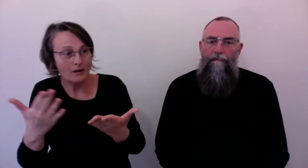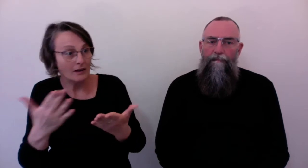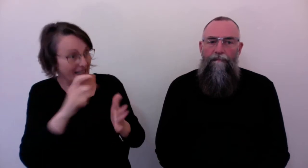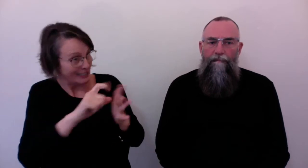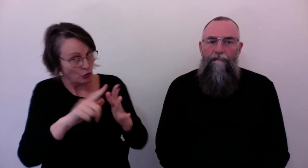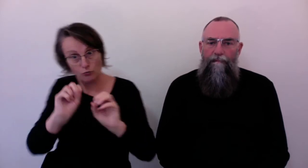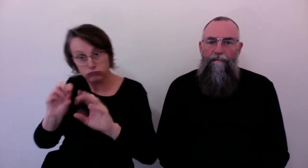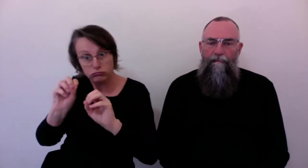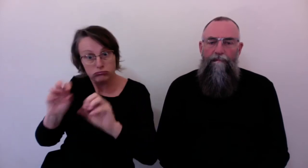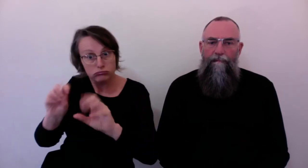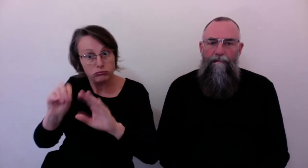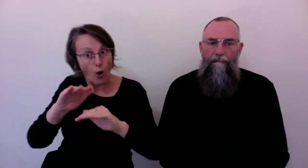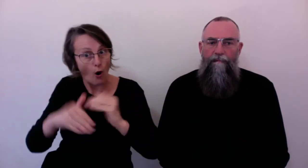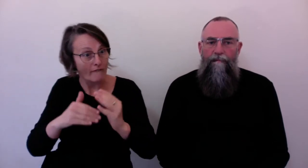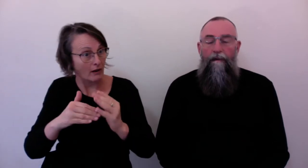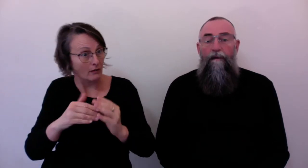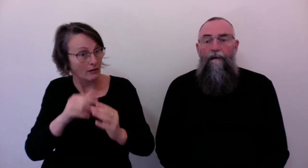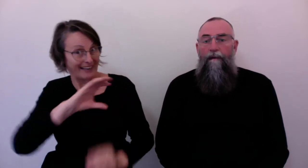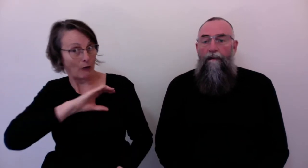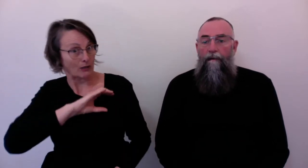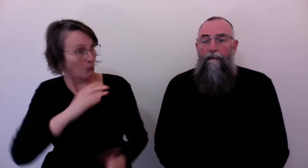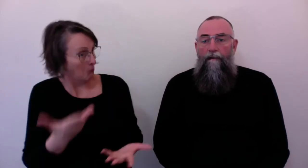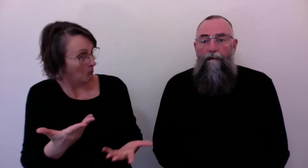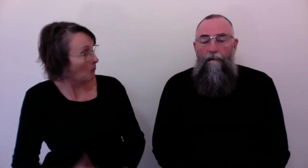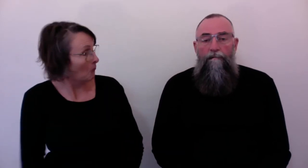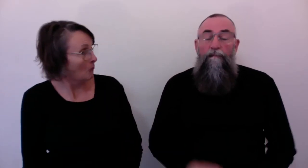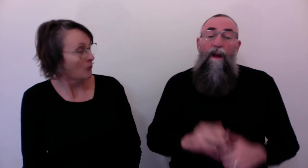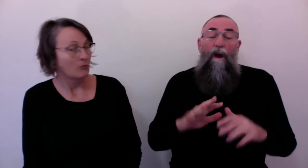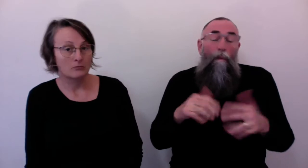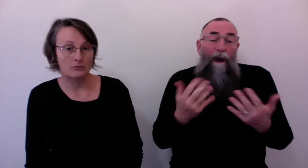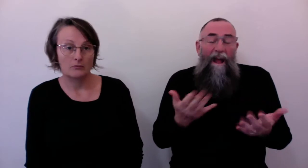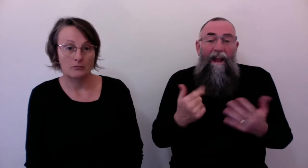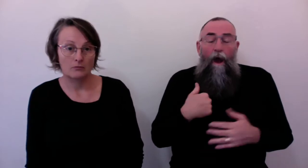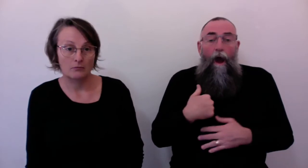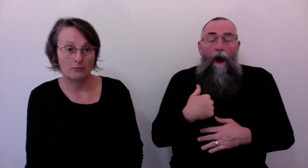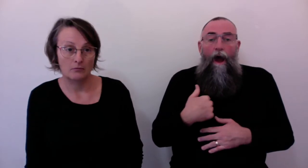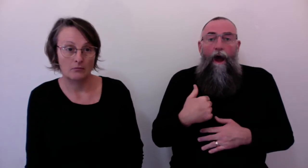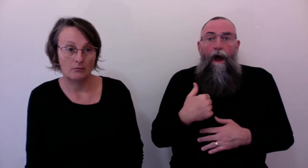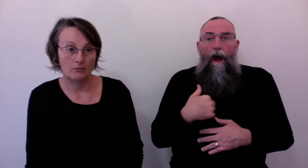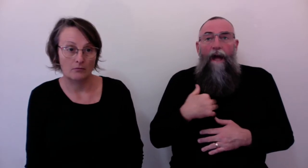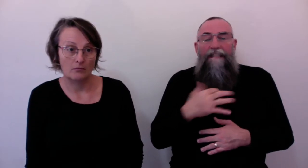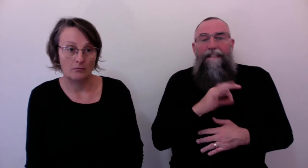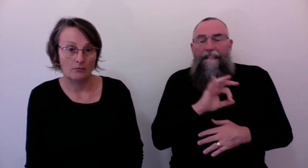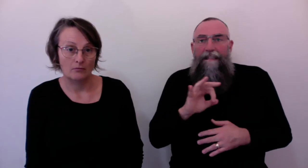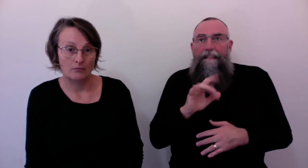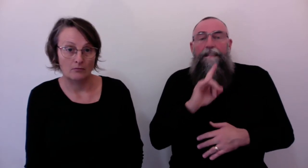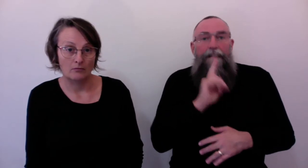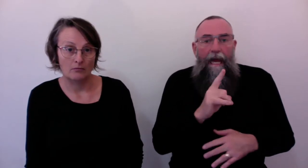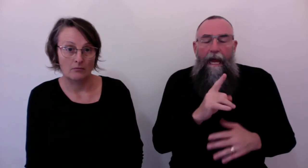with dialogue? How did it happen? Well, I didn't have to say of how the character was going to be or the storyline, but I